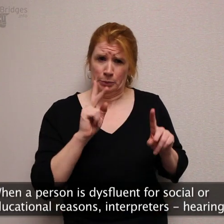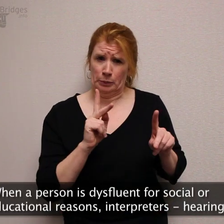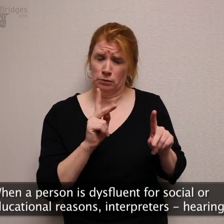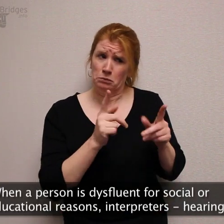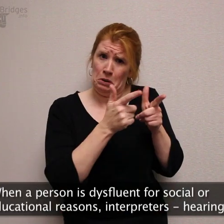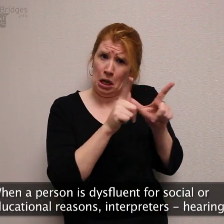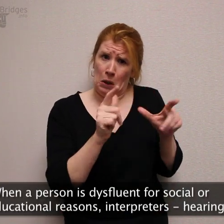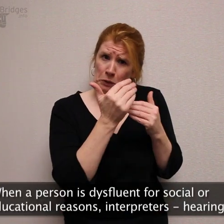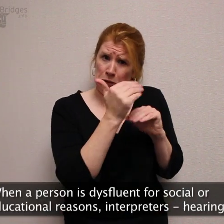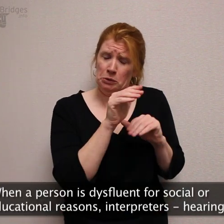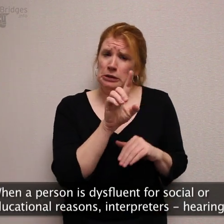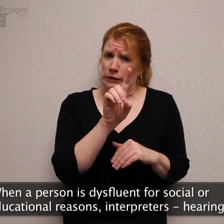When a person